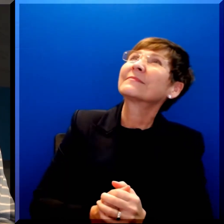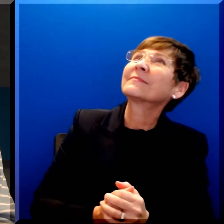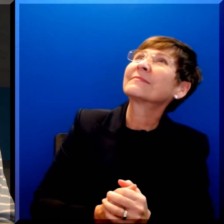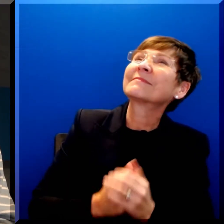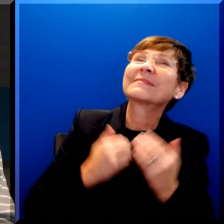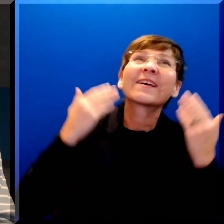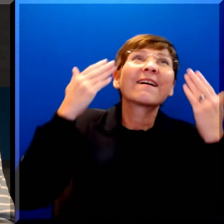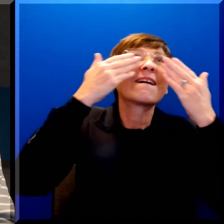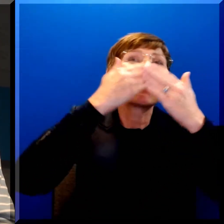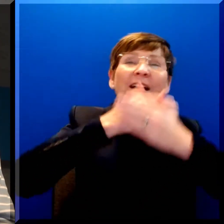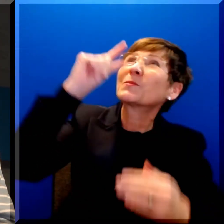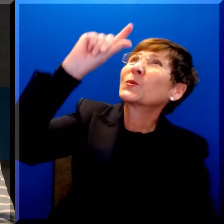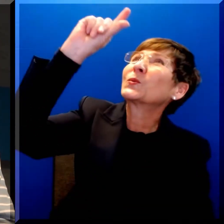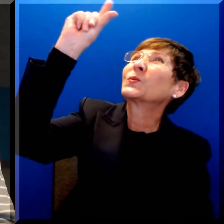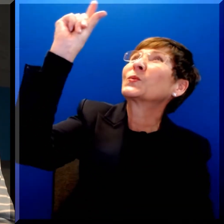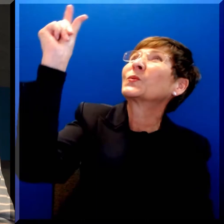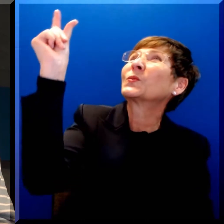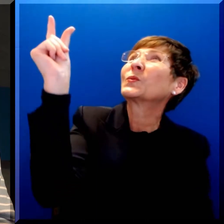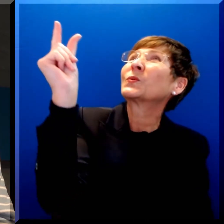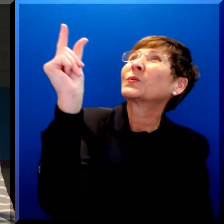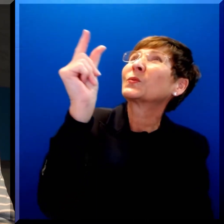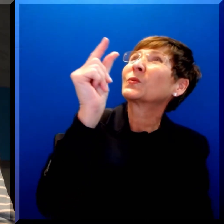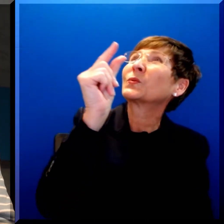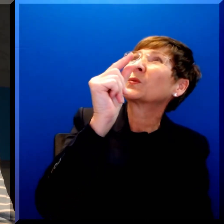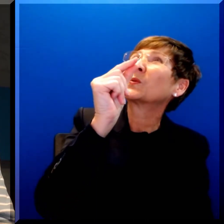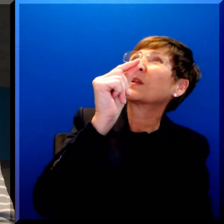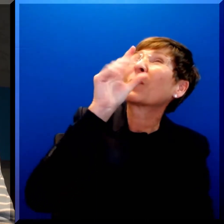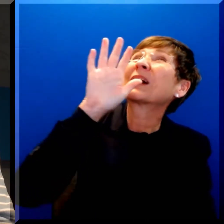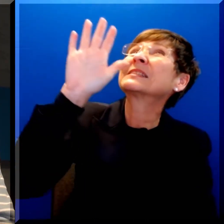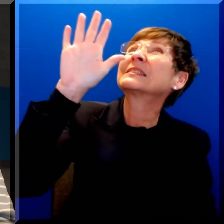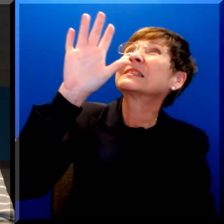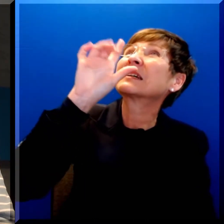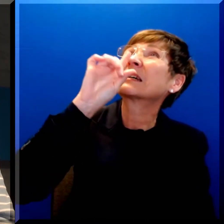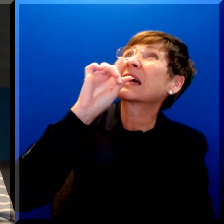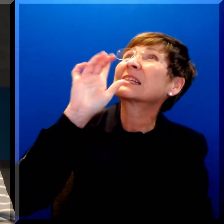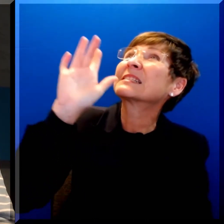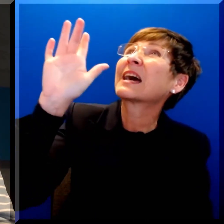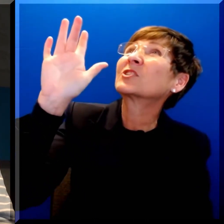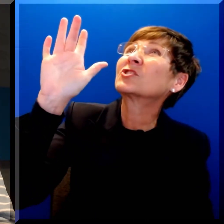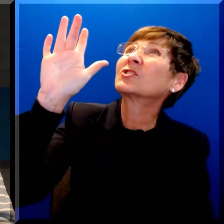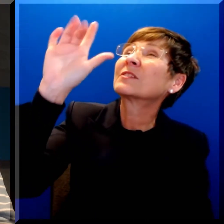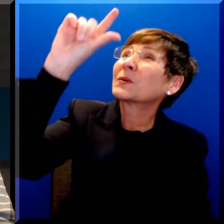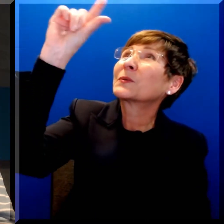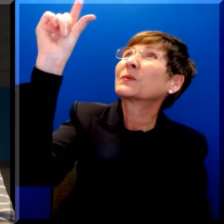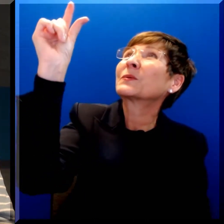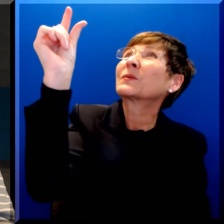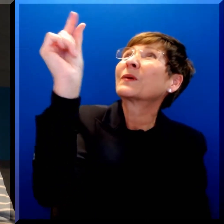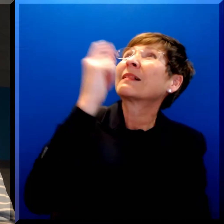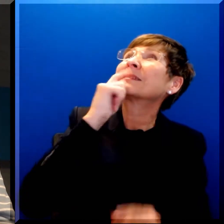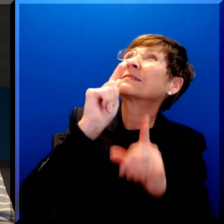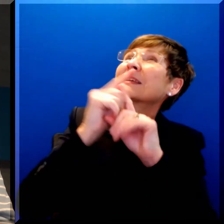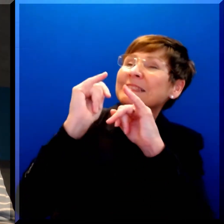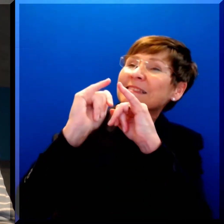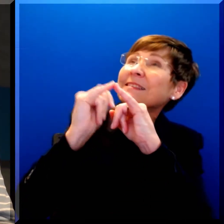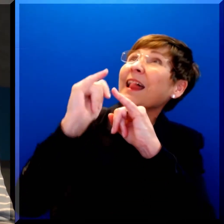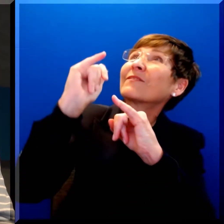Moon, I can't swing from you, still I know you're there. You're hanging like a silver nightlight